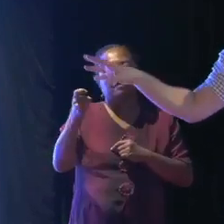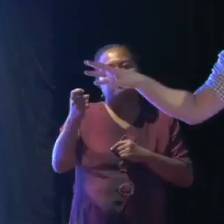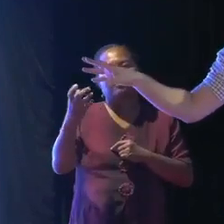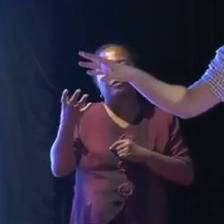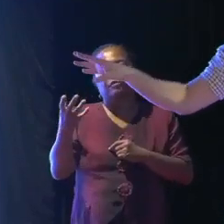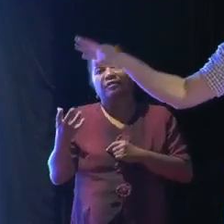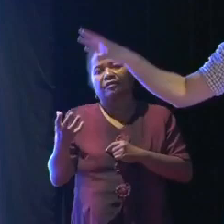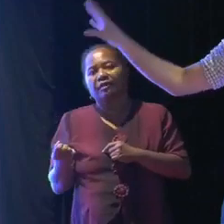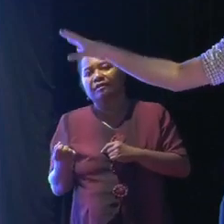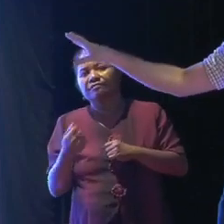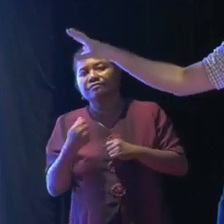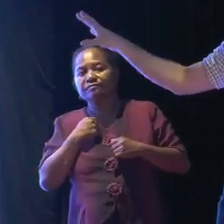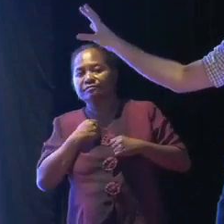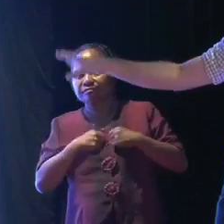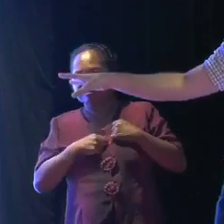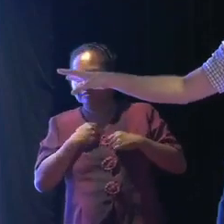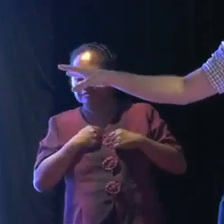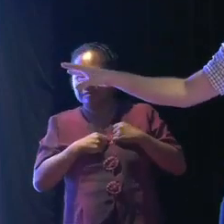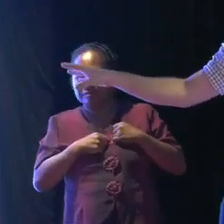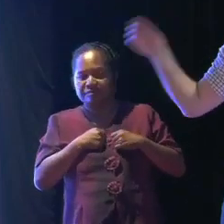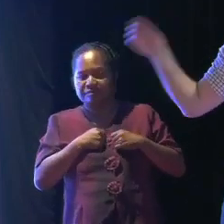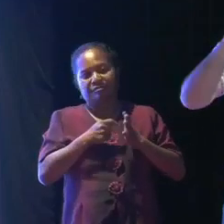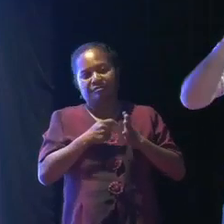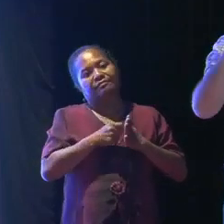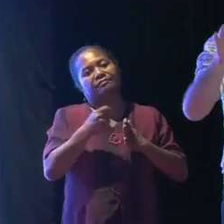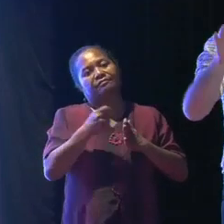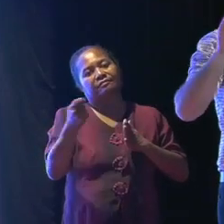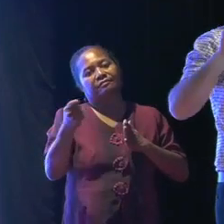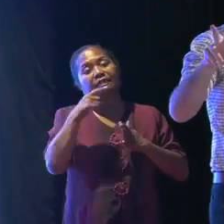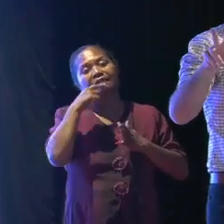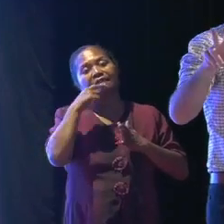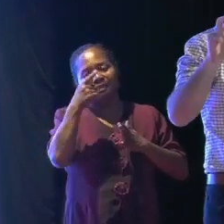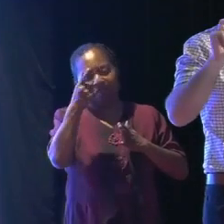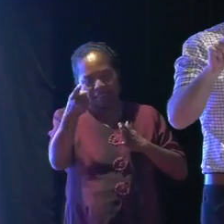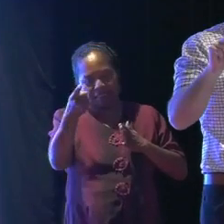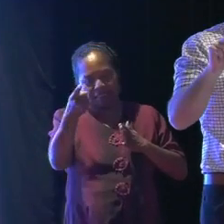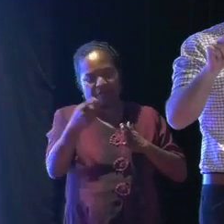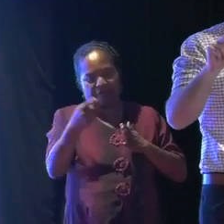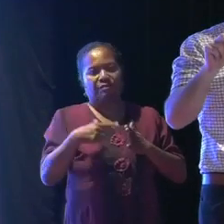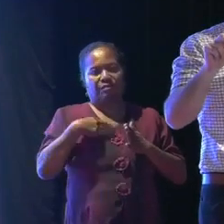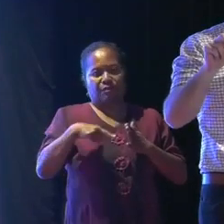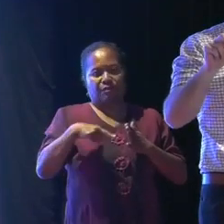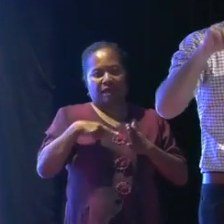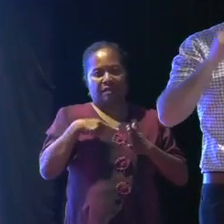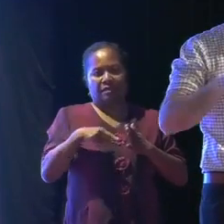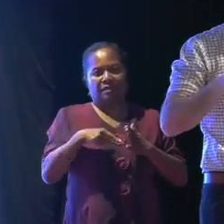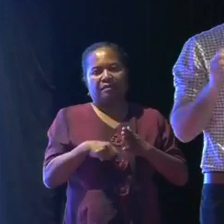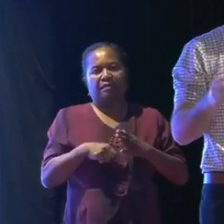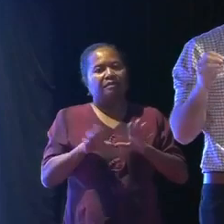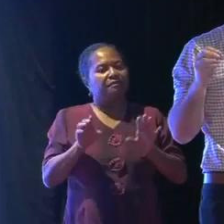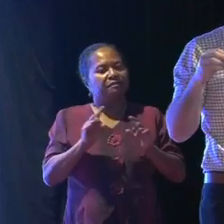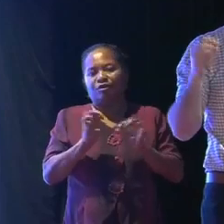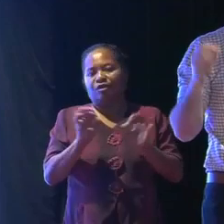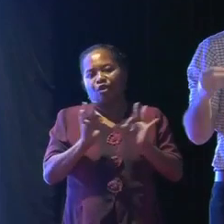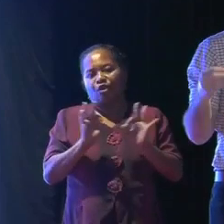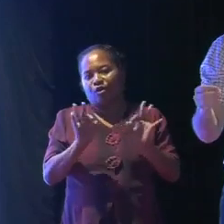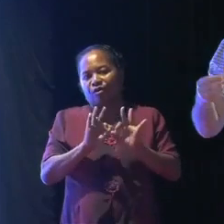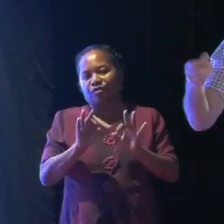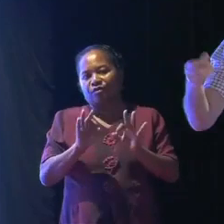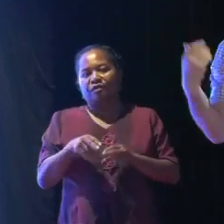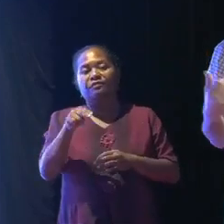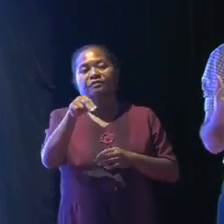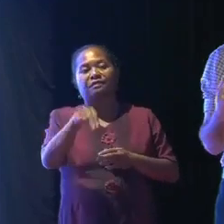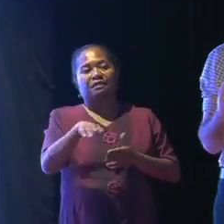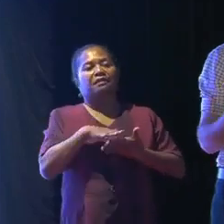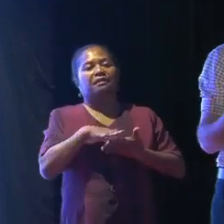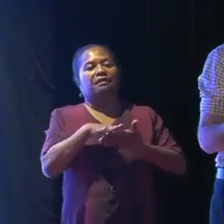get errors, if you do receive a payment decline, it'll tell you why it declined, okay? And if you ever need any help with that,